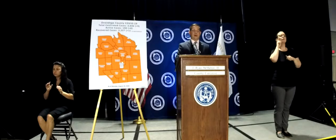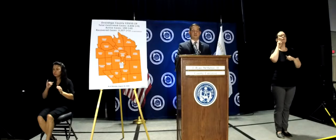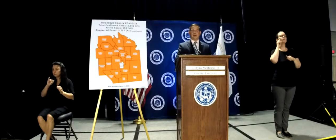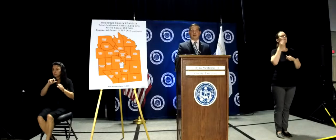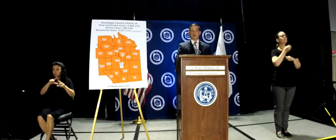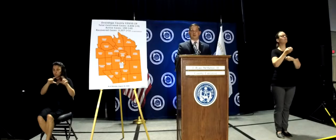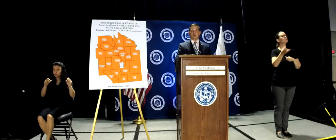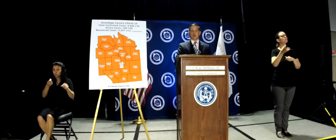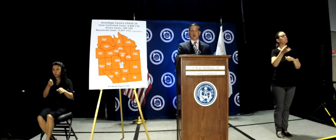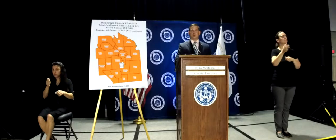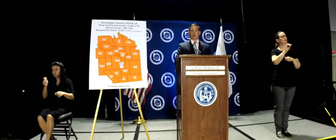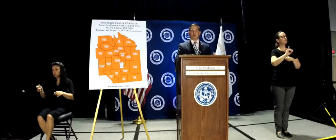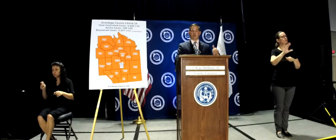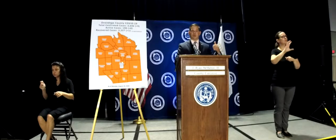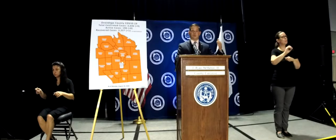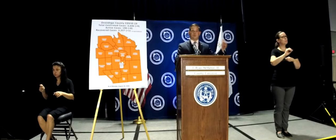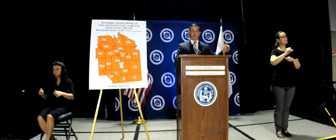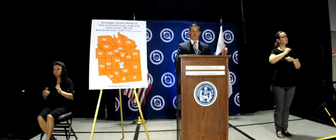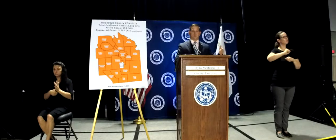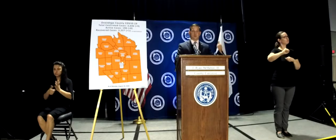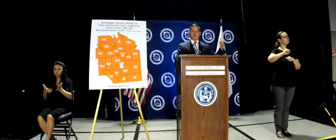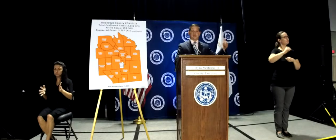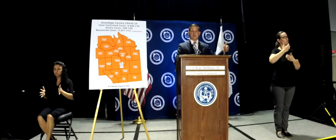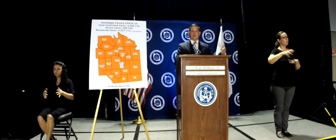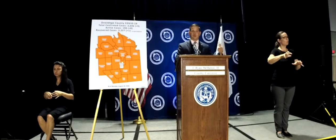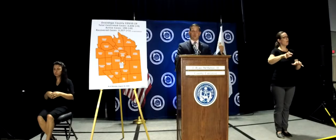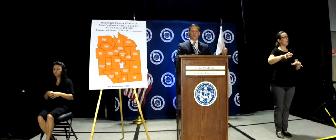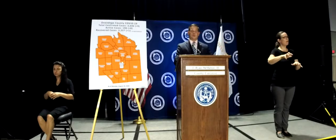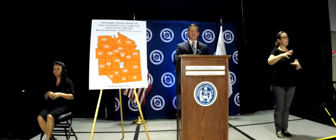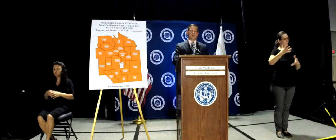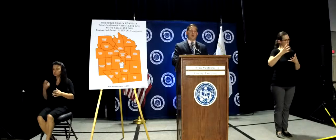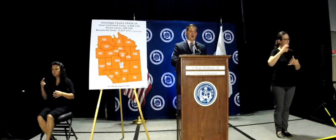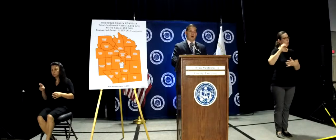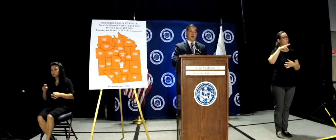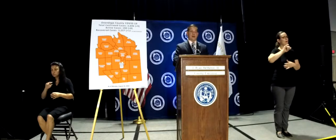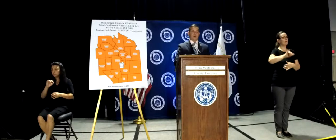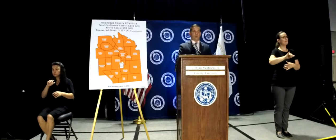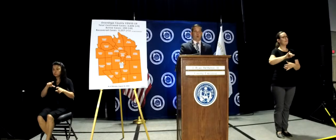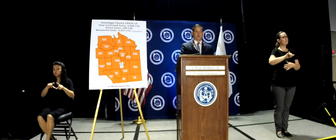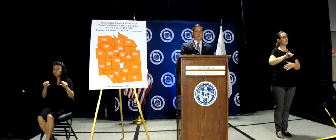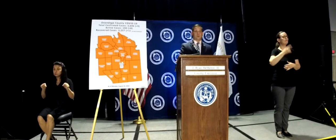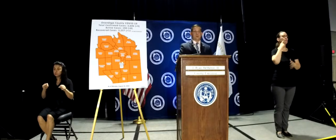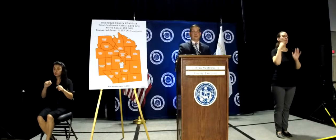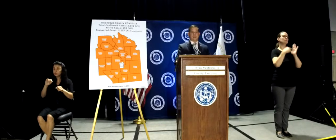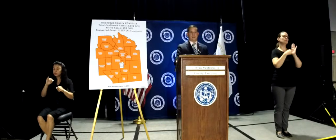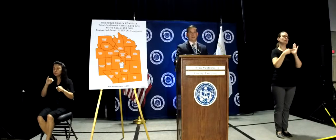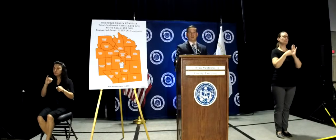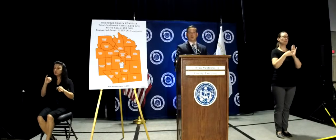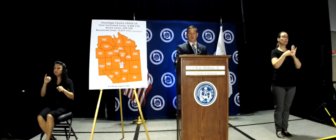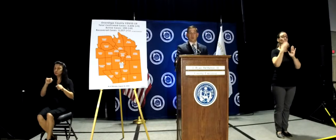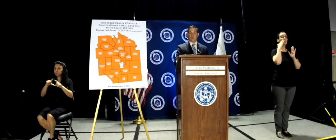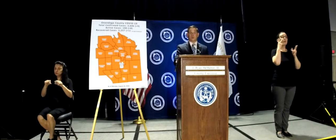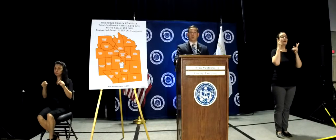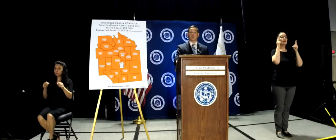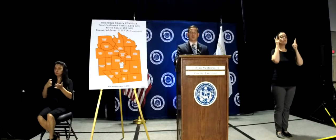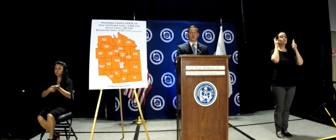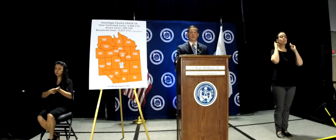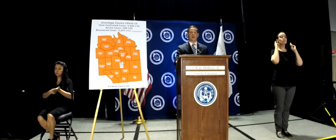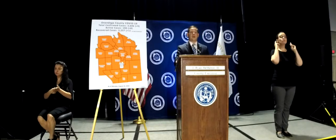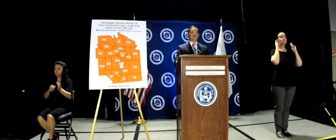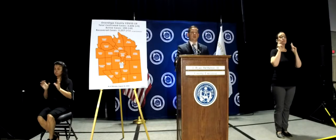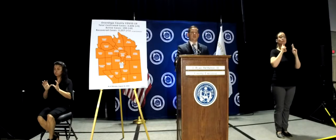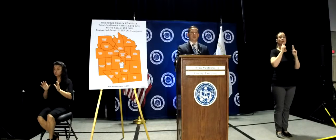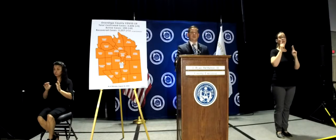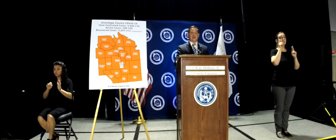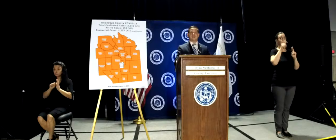in our cosmetic industry, our hairdressers and folks are supposed to get tested every 2 weeks. I got a report from somebody saying they're doing what they're supposed to do,